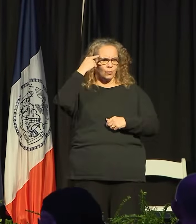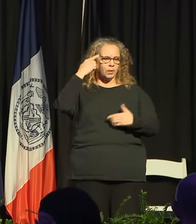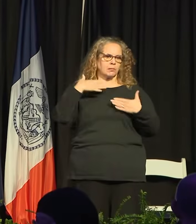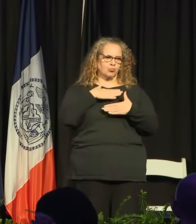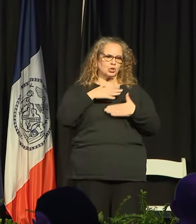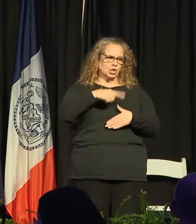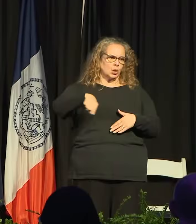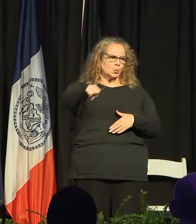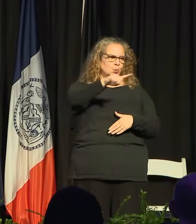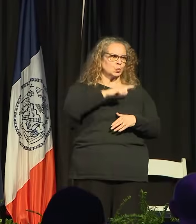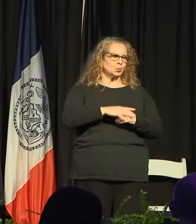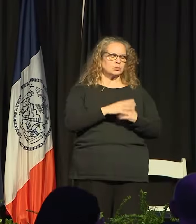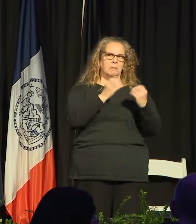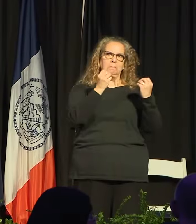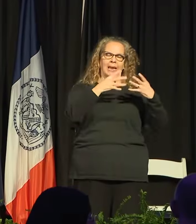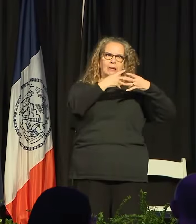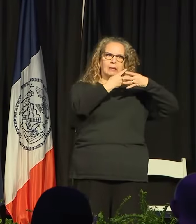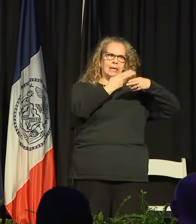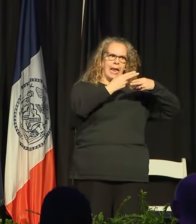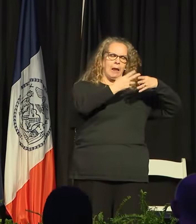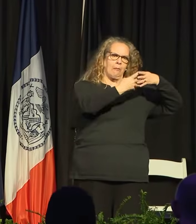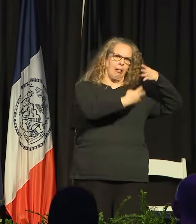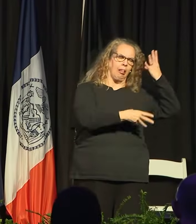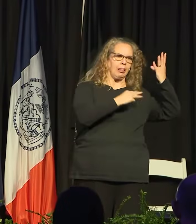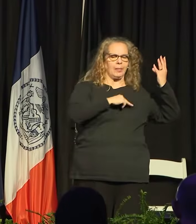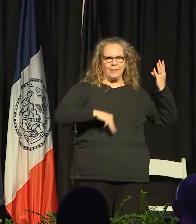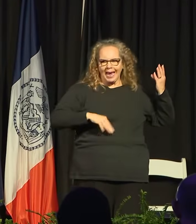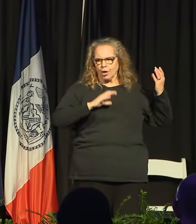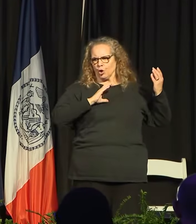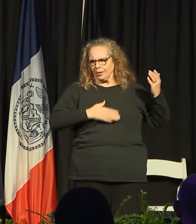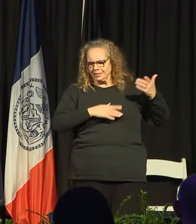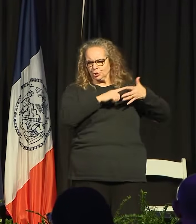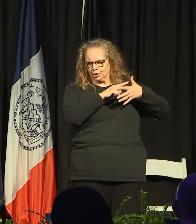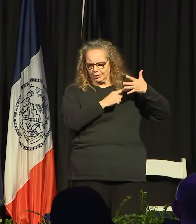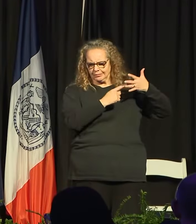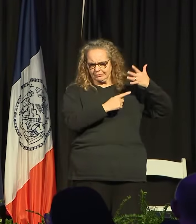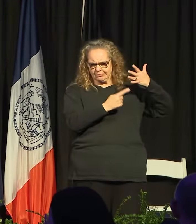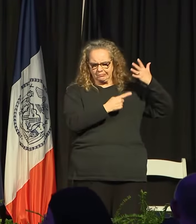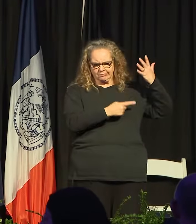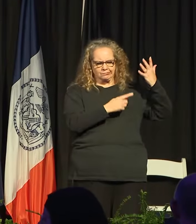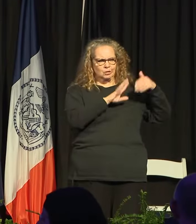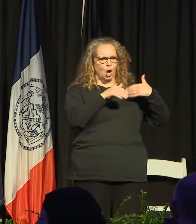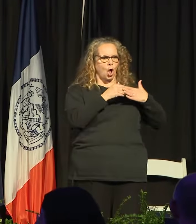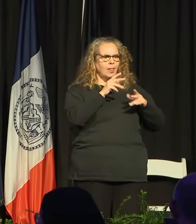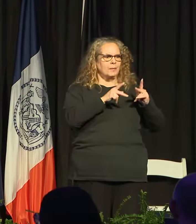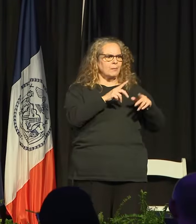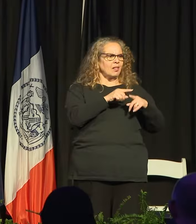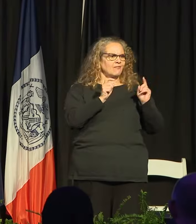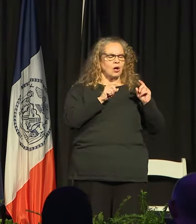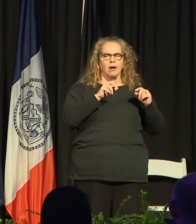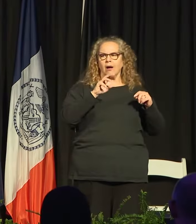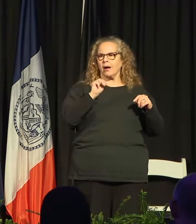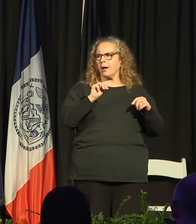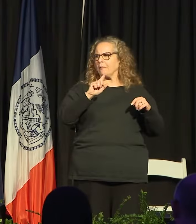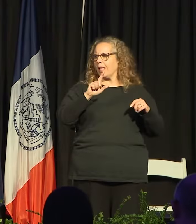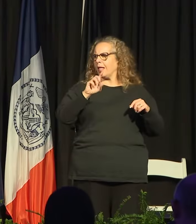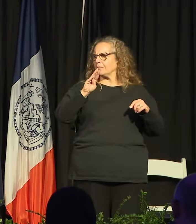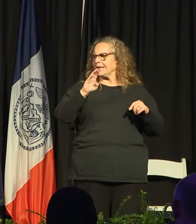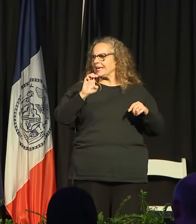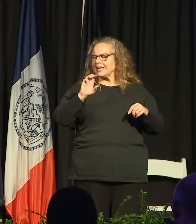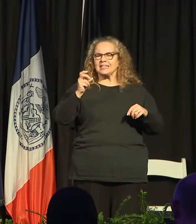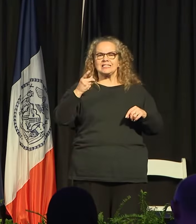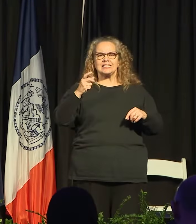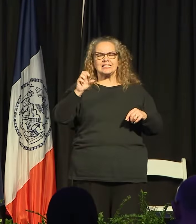many to name. The mayor, the commissioner's leadership, all the folks from MOPD, Sarah, Emily, Abby,